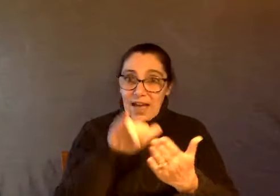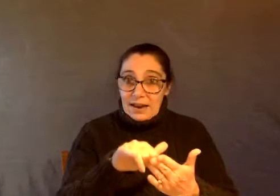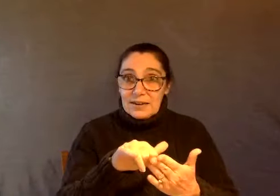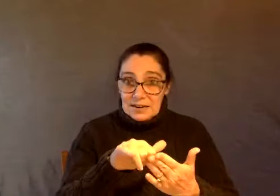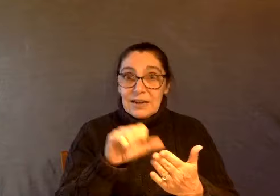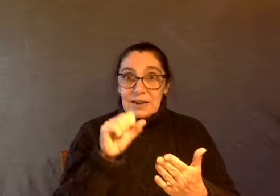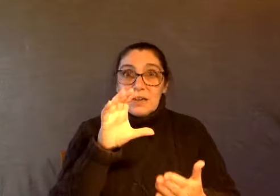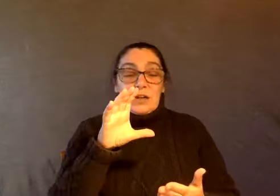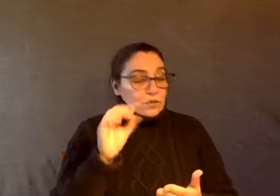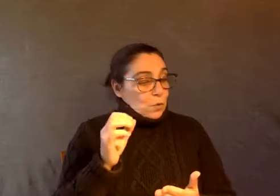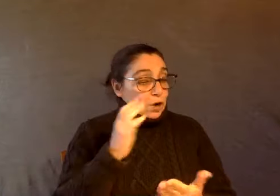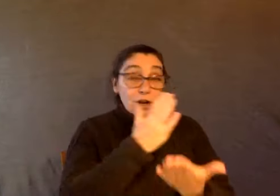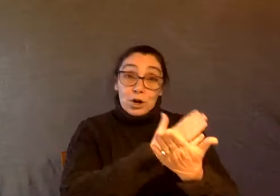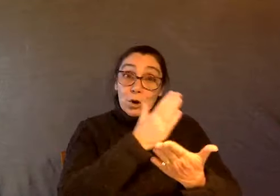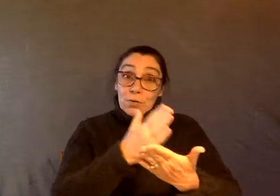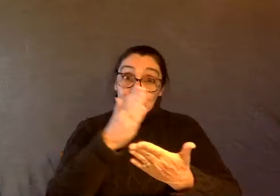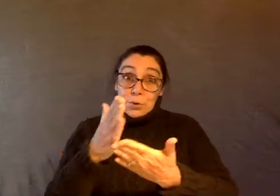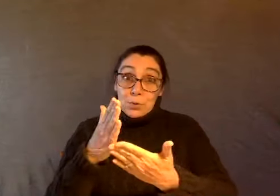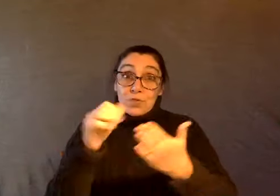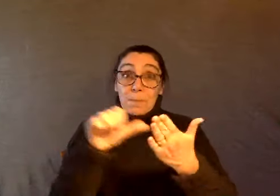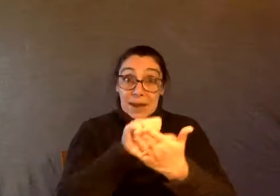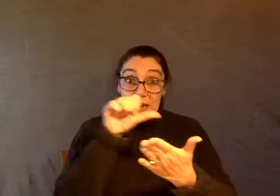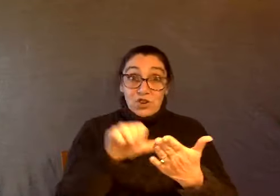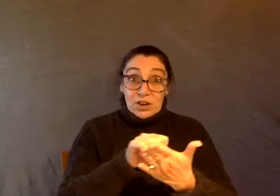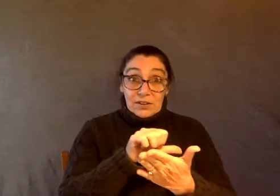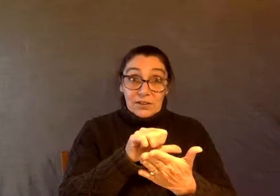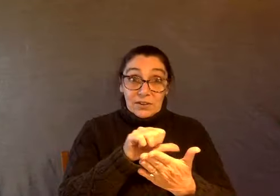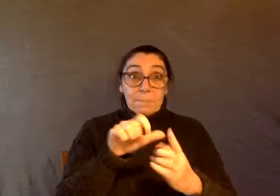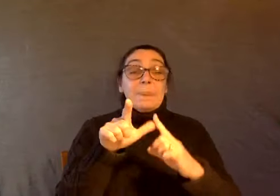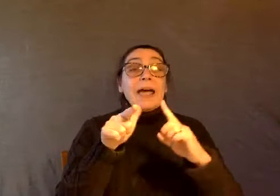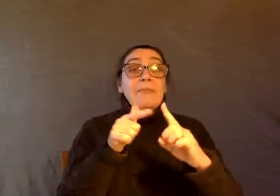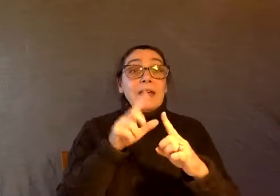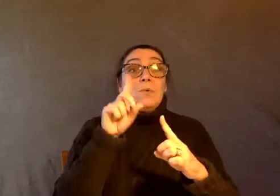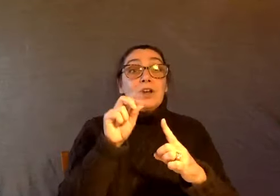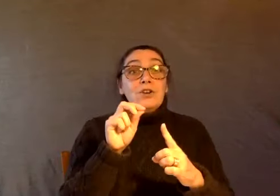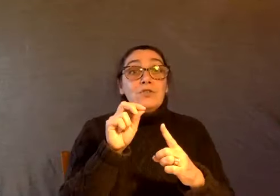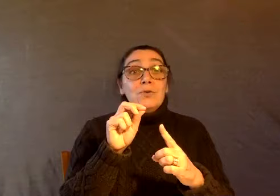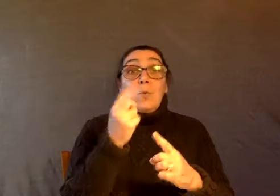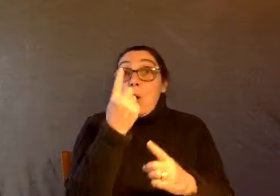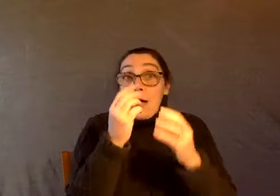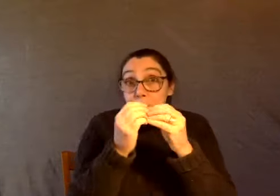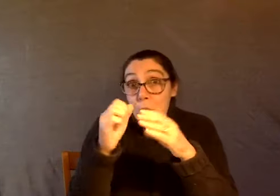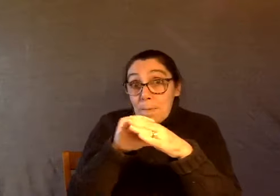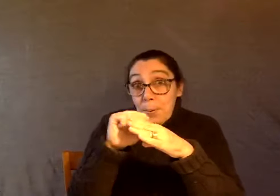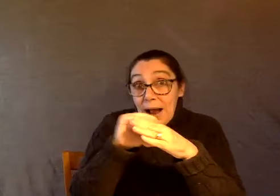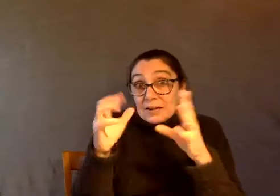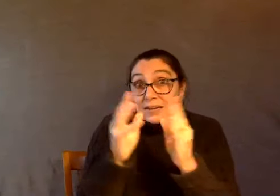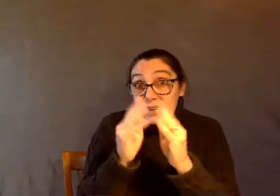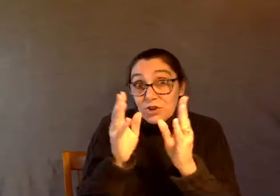that. So we're going to go through the pages, and then we're going to do one more practice